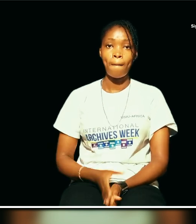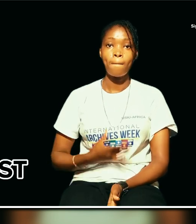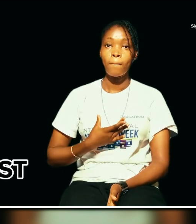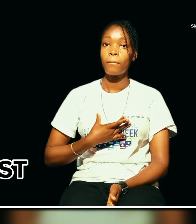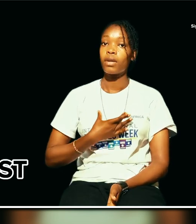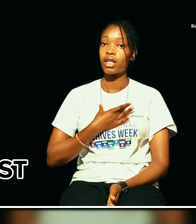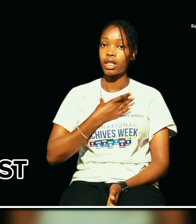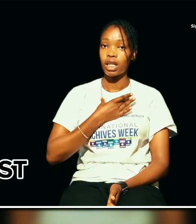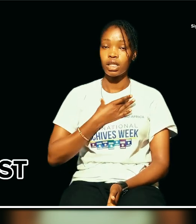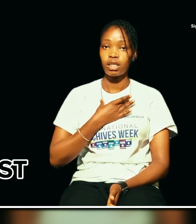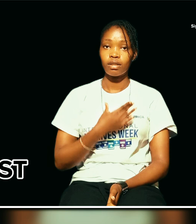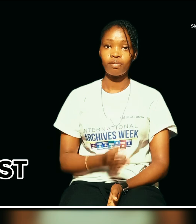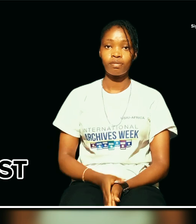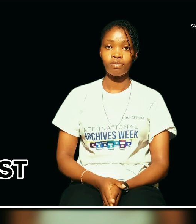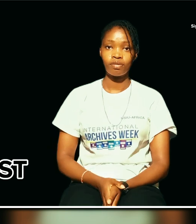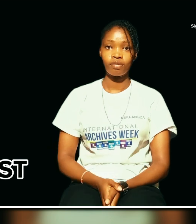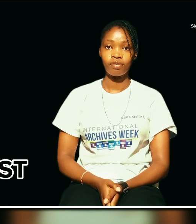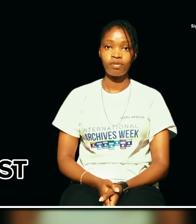guest,